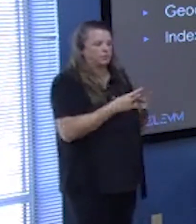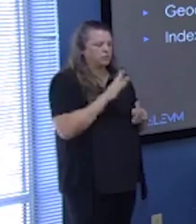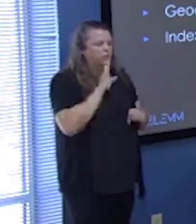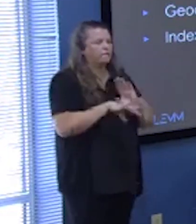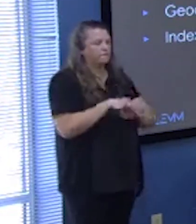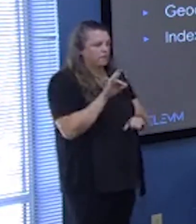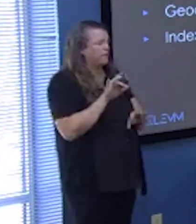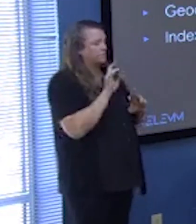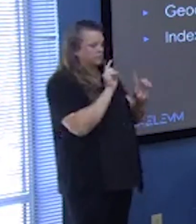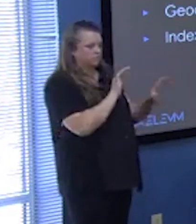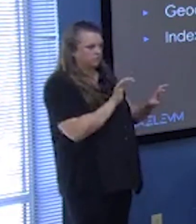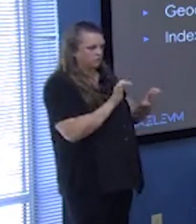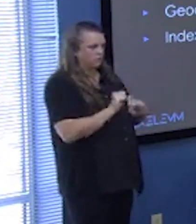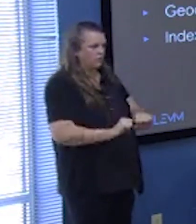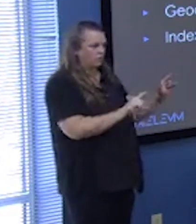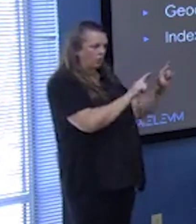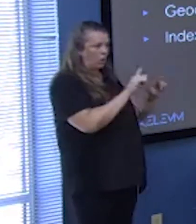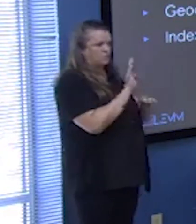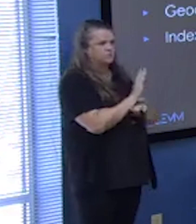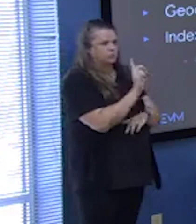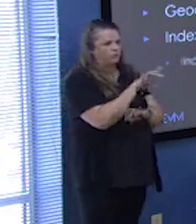okay?